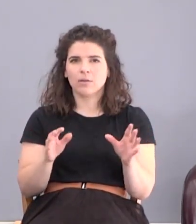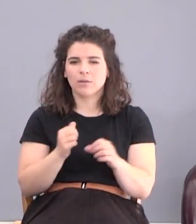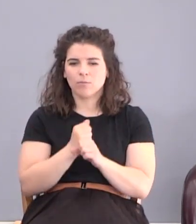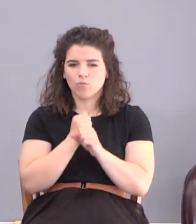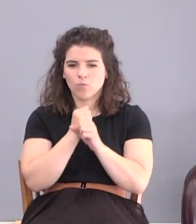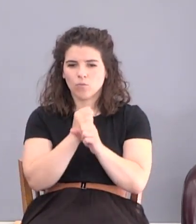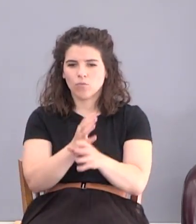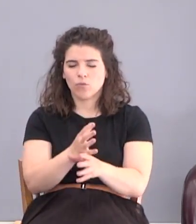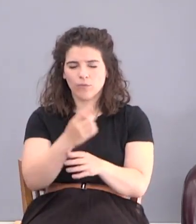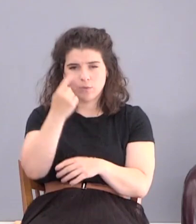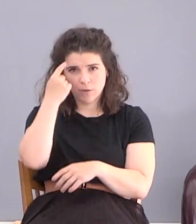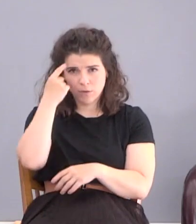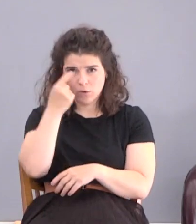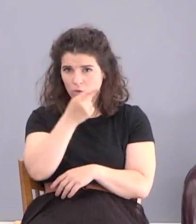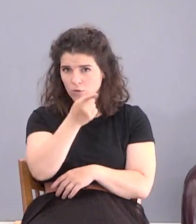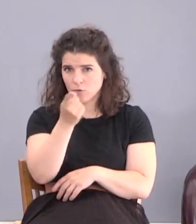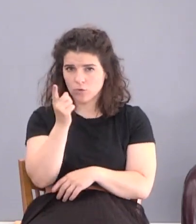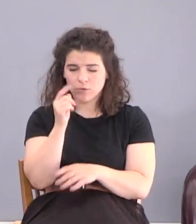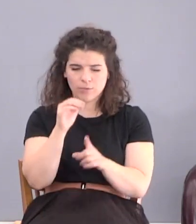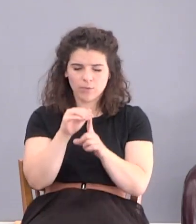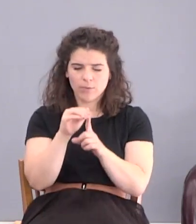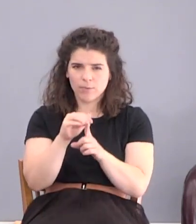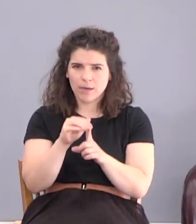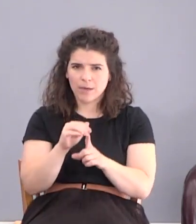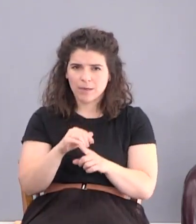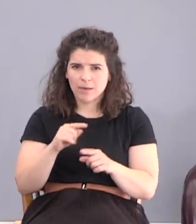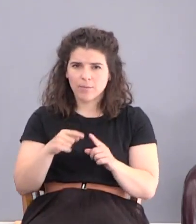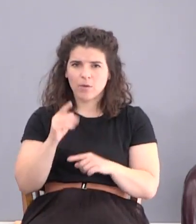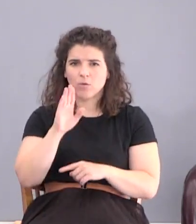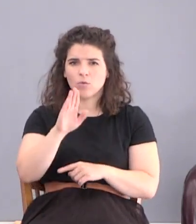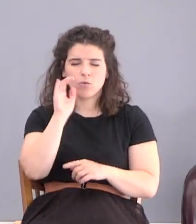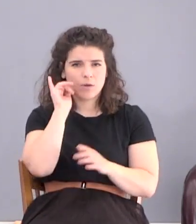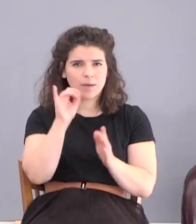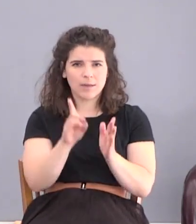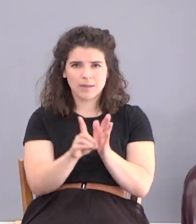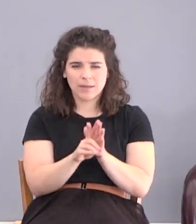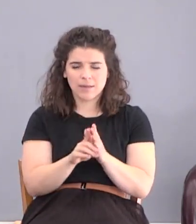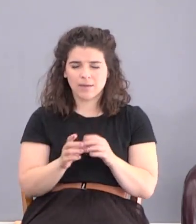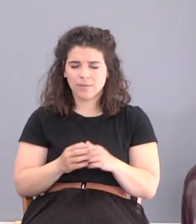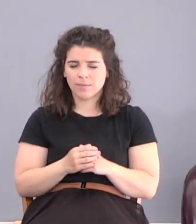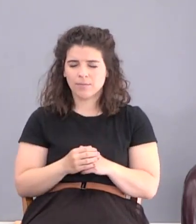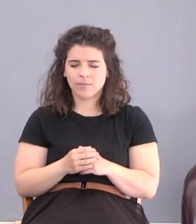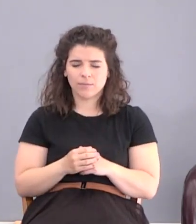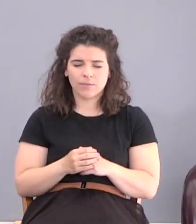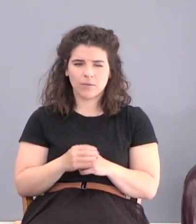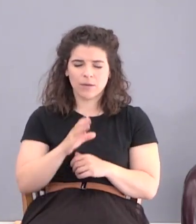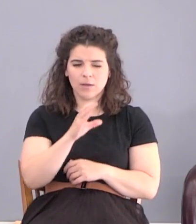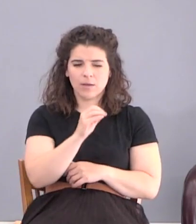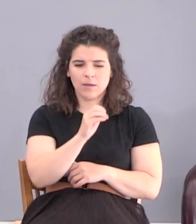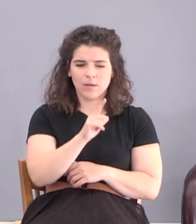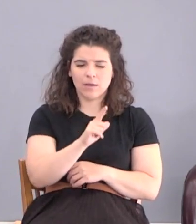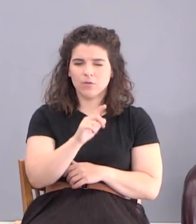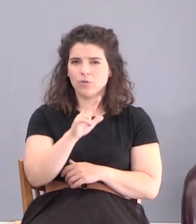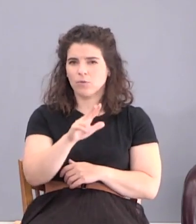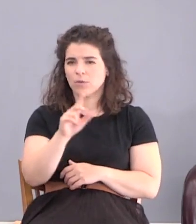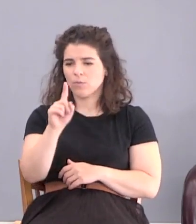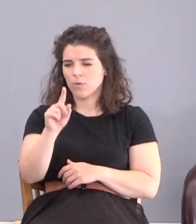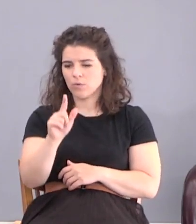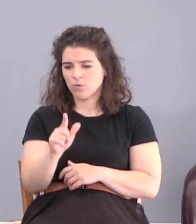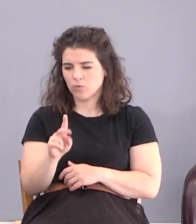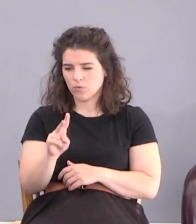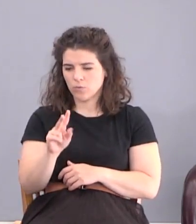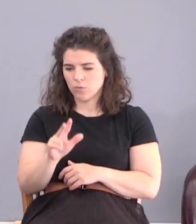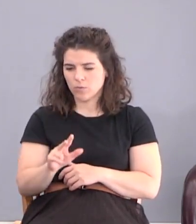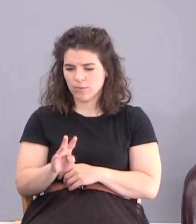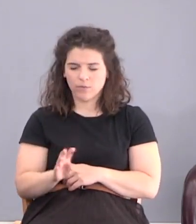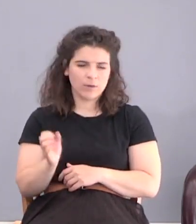provoking thought to you to be reminded about your identity. See, these first four verses of Colossians, it's he's not going back